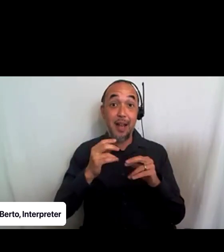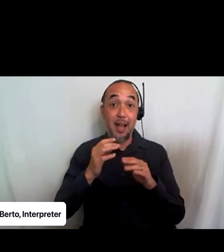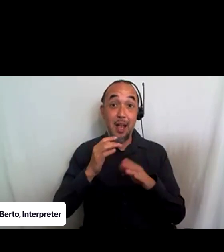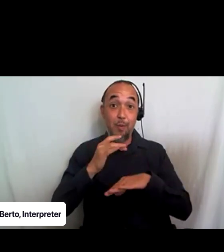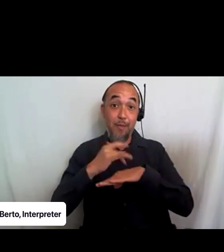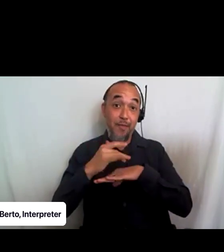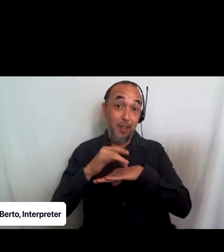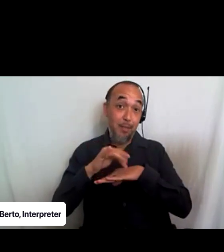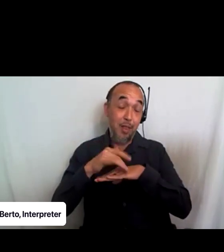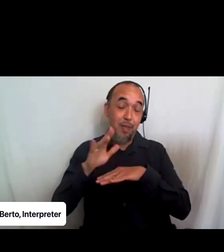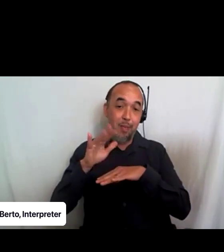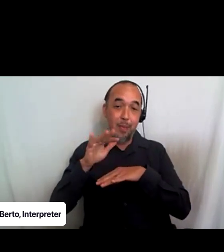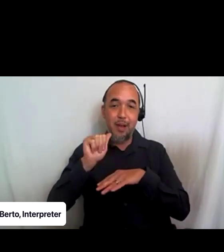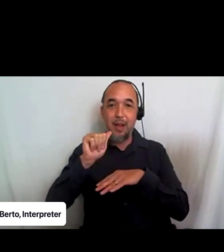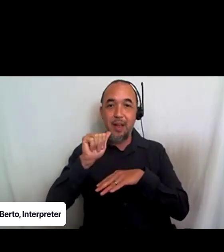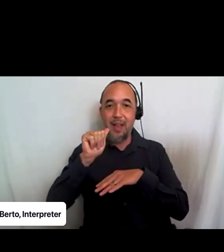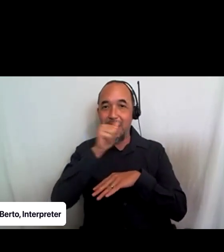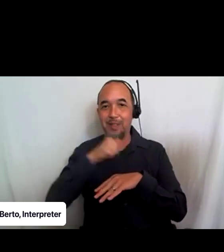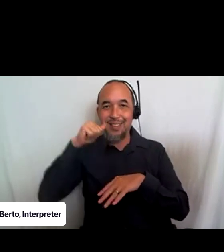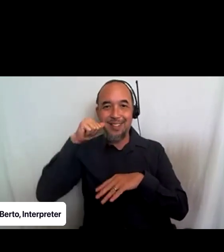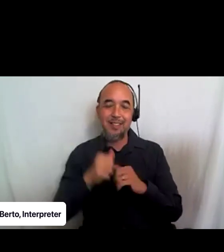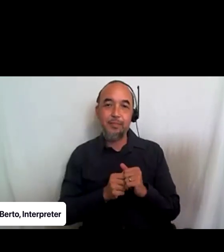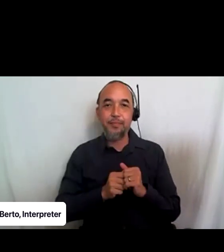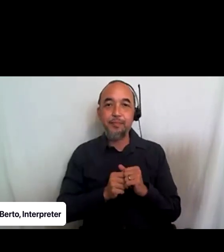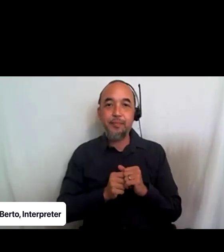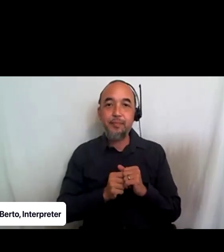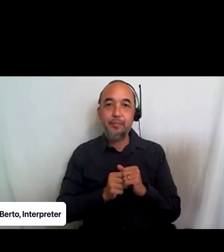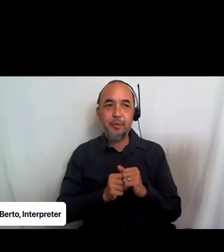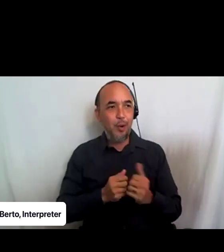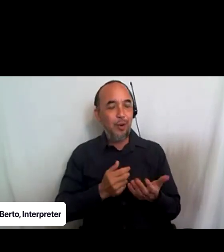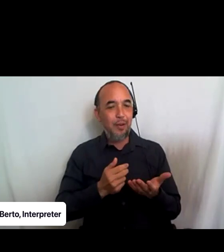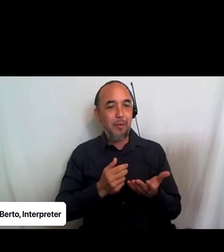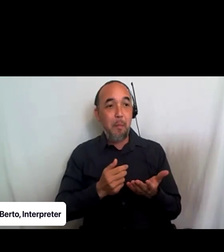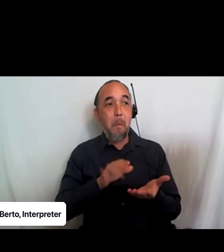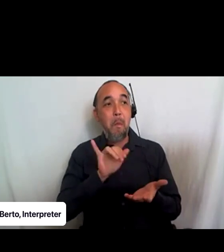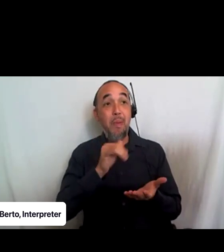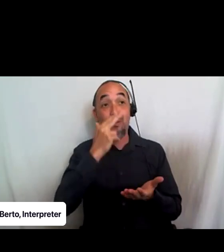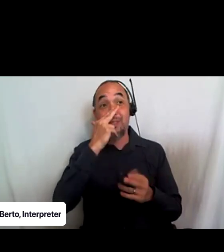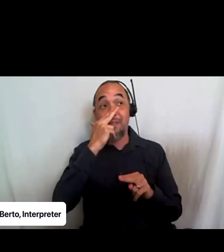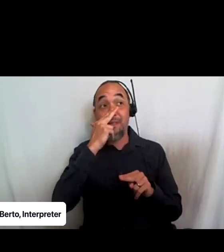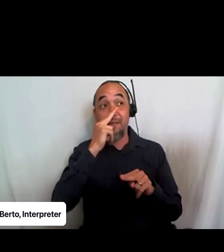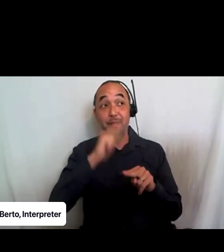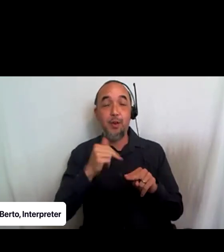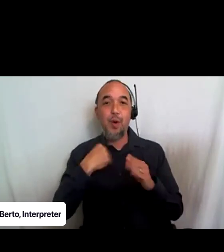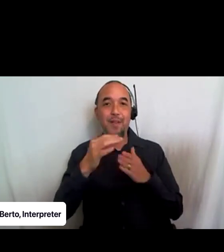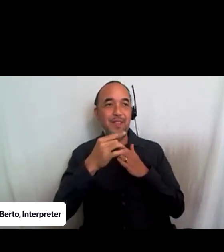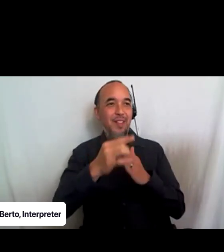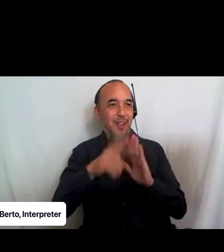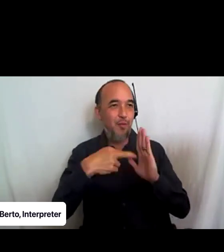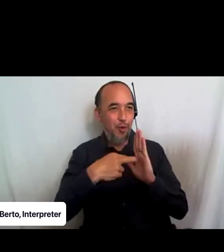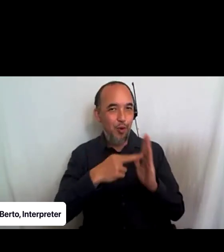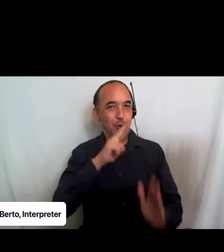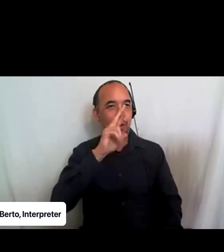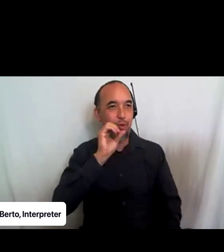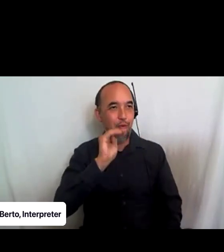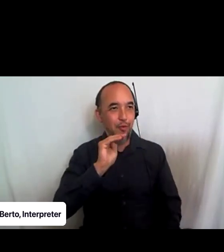Rom-com. It was fun to be sorry. It was fun to be a leading man in a rom-com because usually I play cab drivers